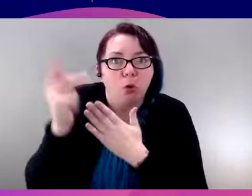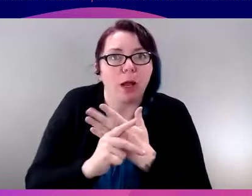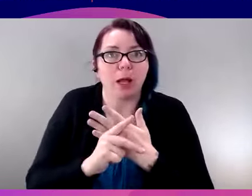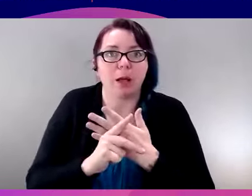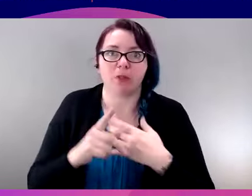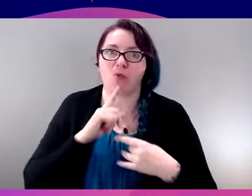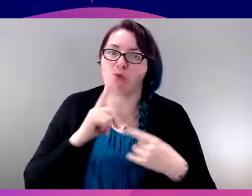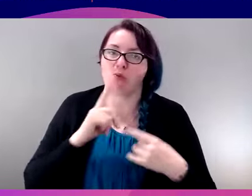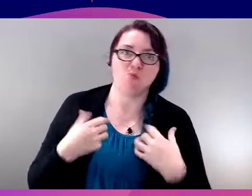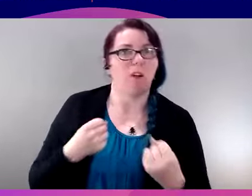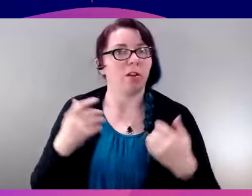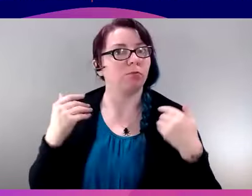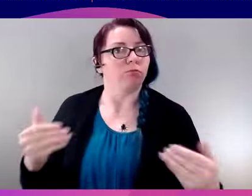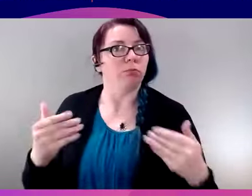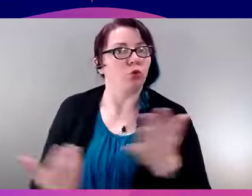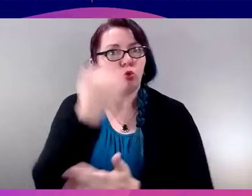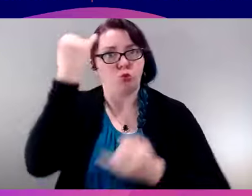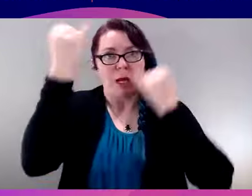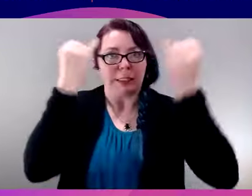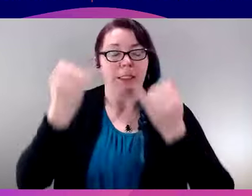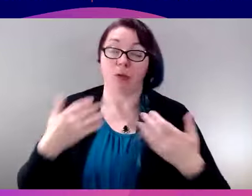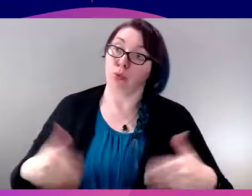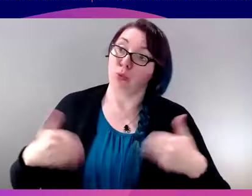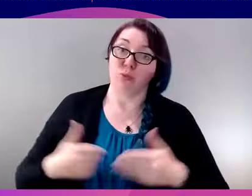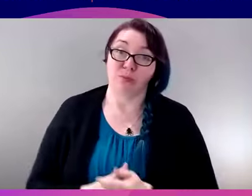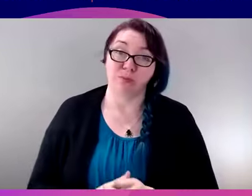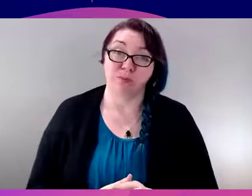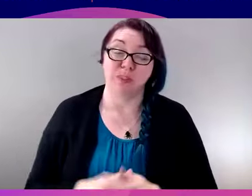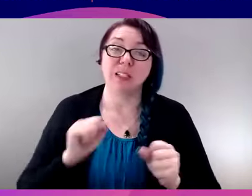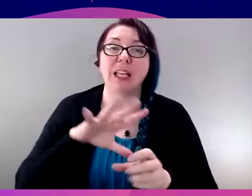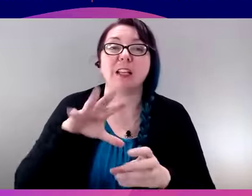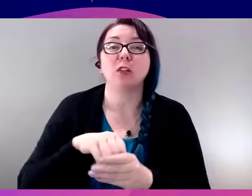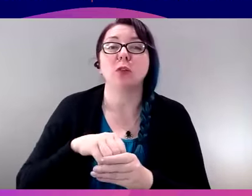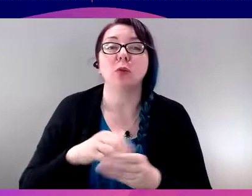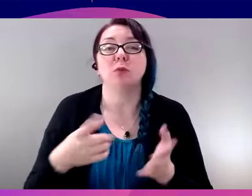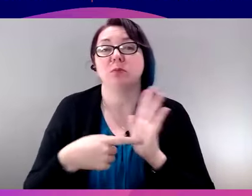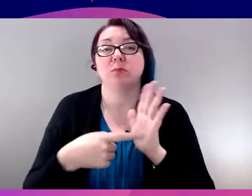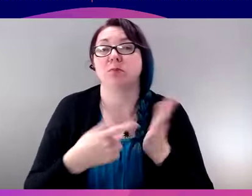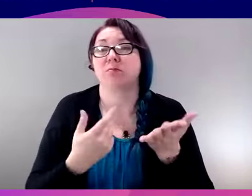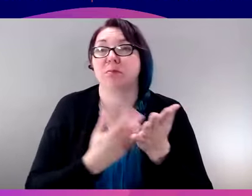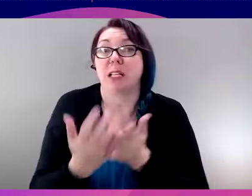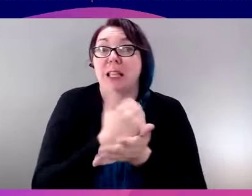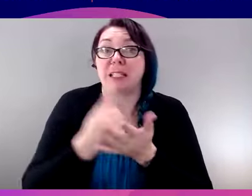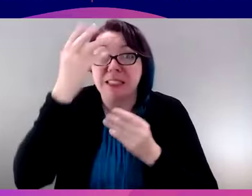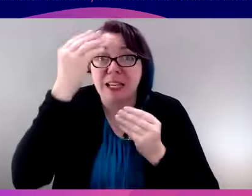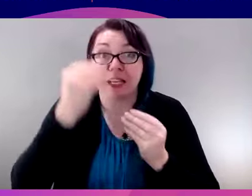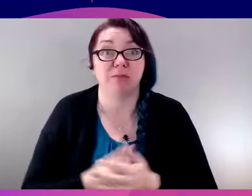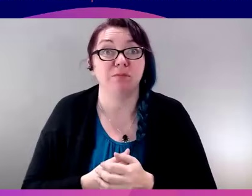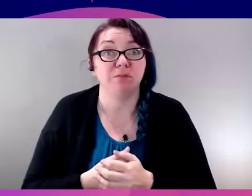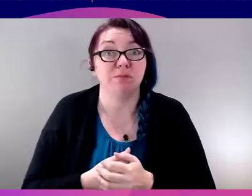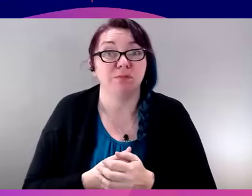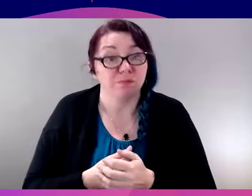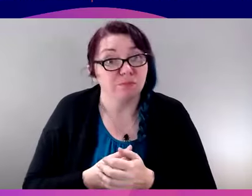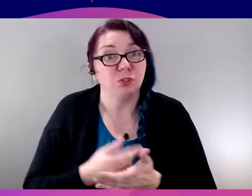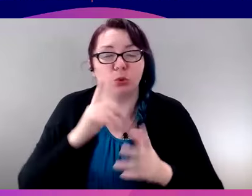Achievable actions in gender-based violence shelters can include starting with collecting data on crisis or intake calls in order to assess